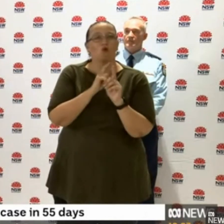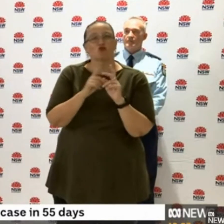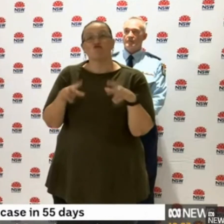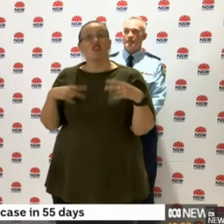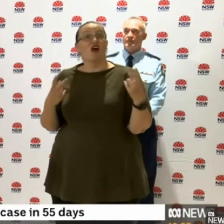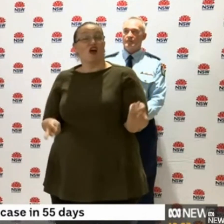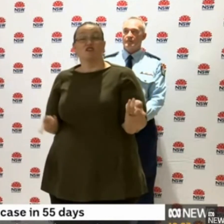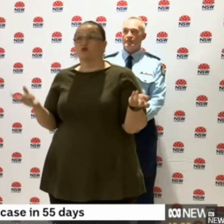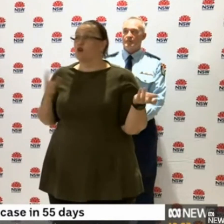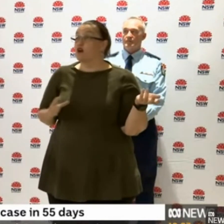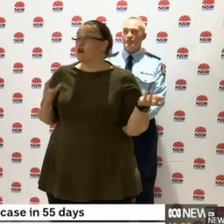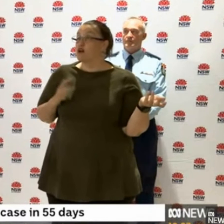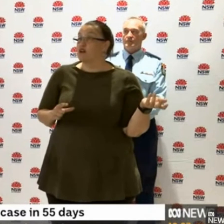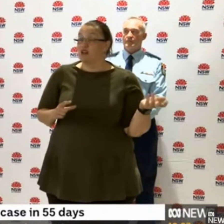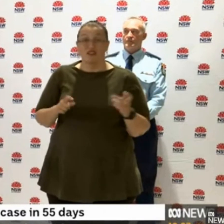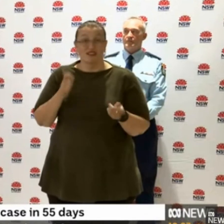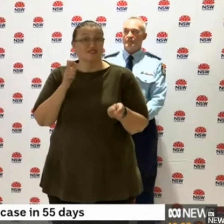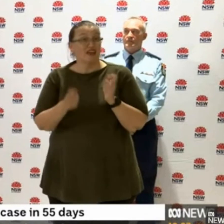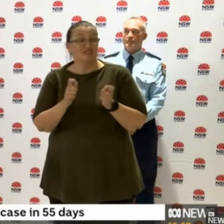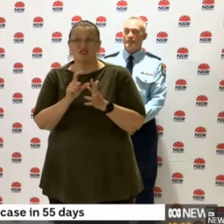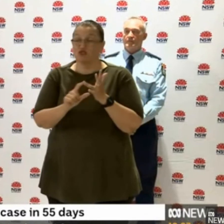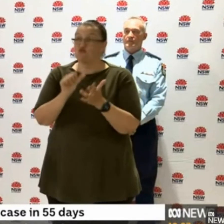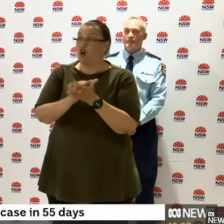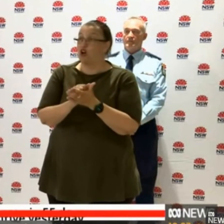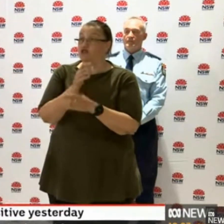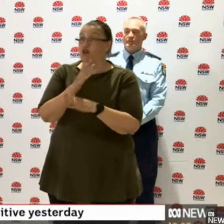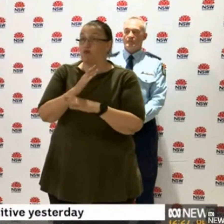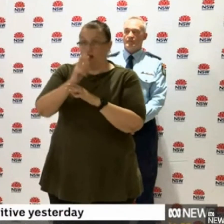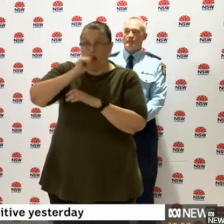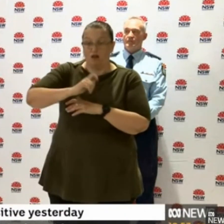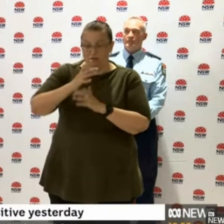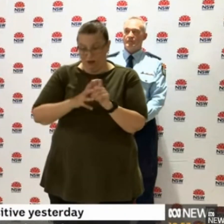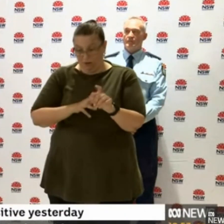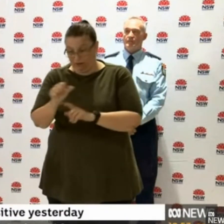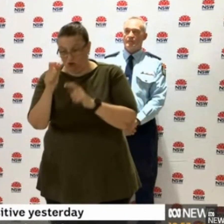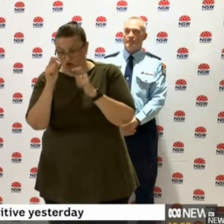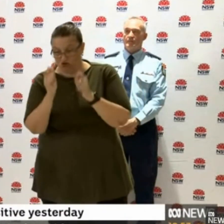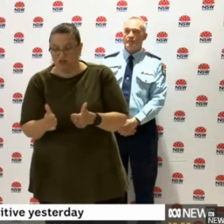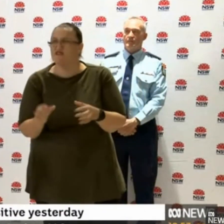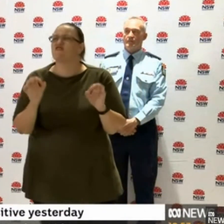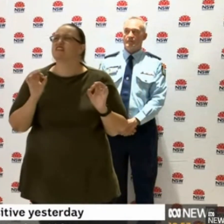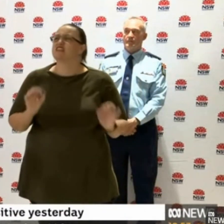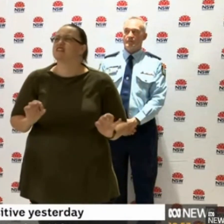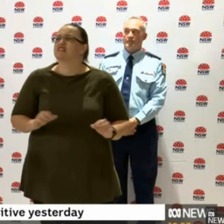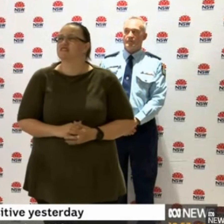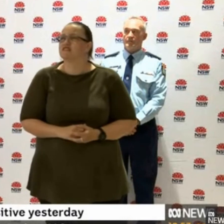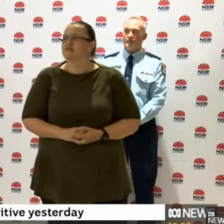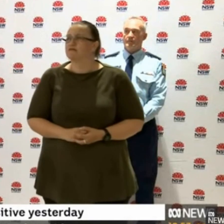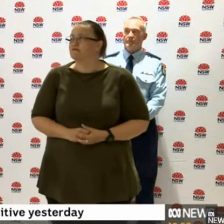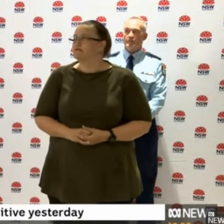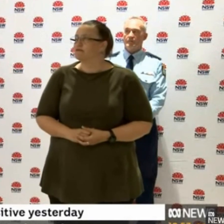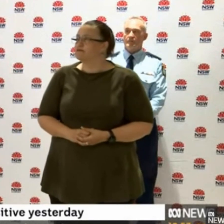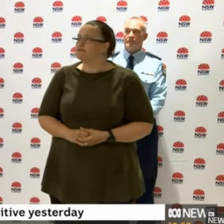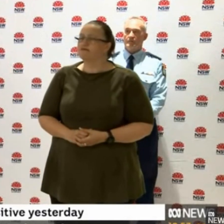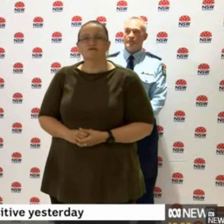about the fact that the testing did its job and picked up the gentleman. I think the message, though, from